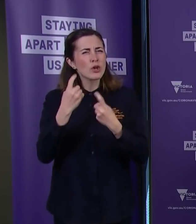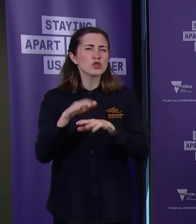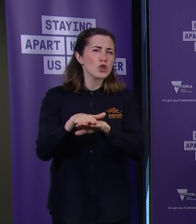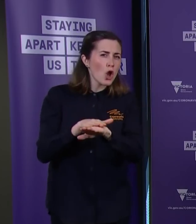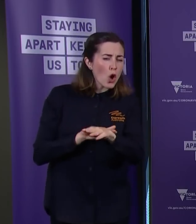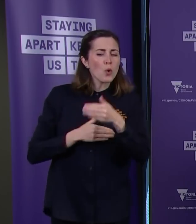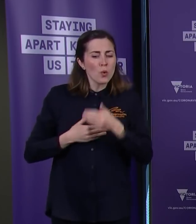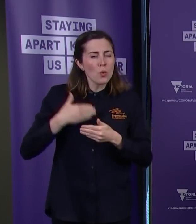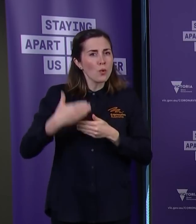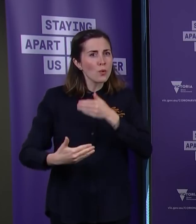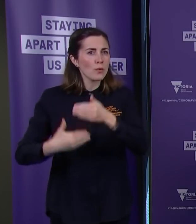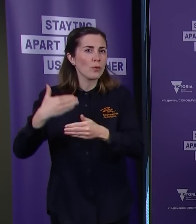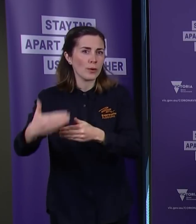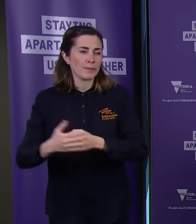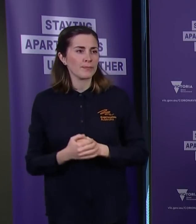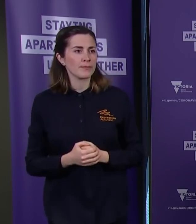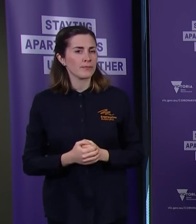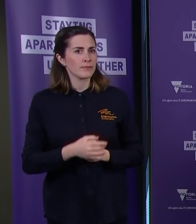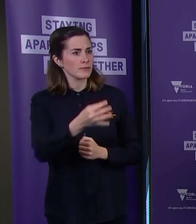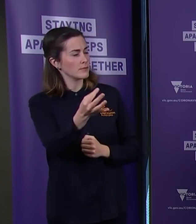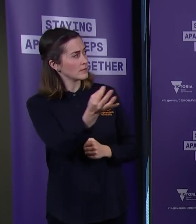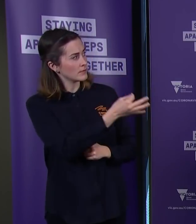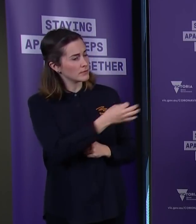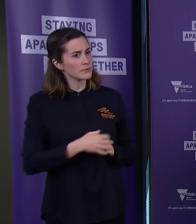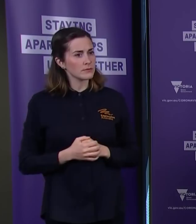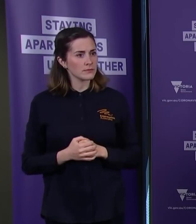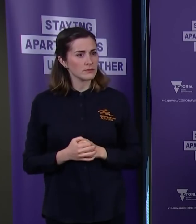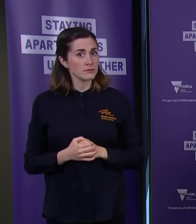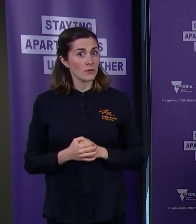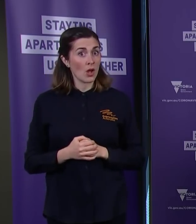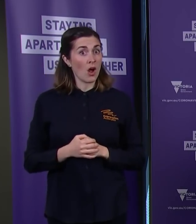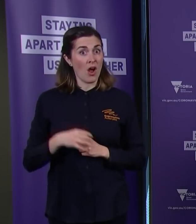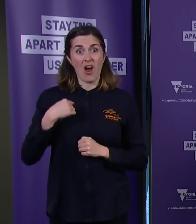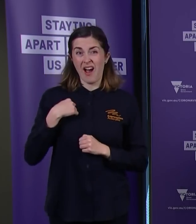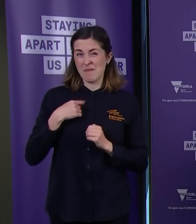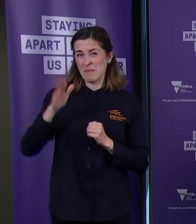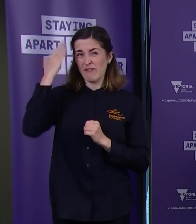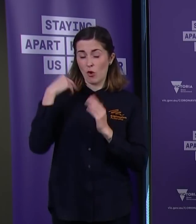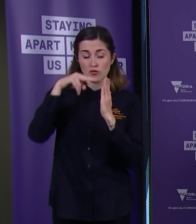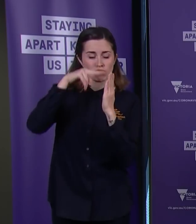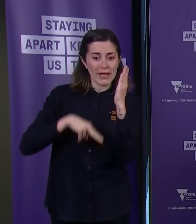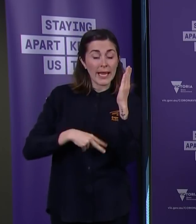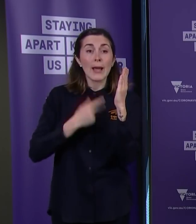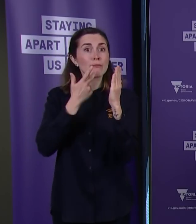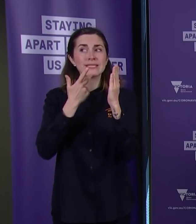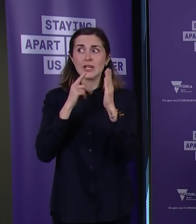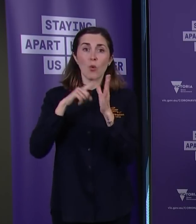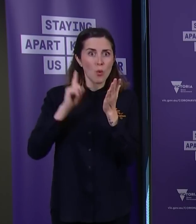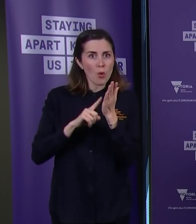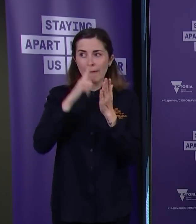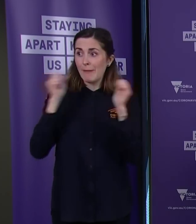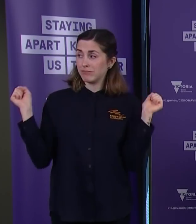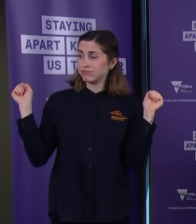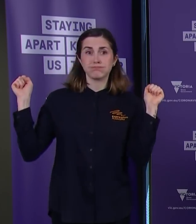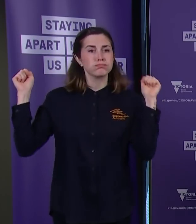steady for sure. I remember reading something earlier saying that if all the office workers were to go back with lifts and social distancing, for example, you